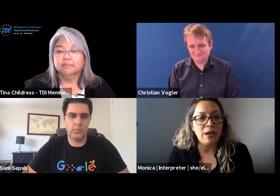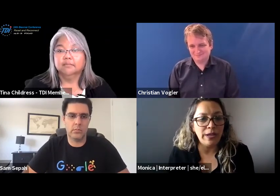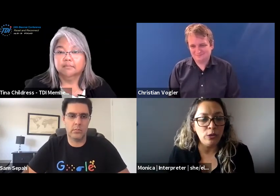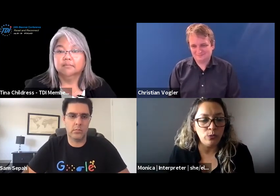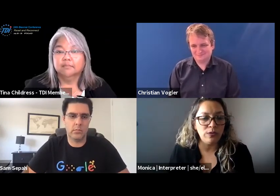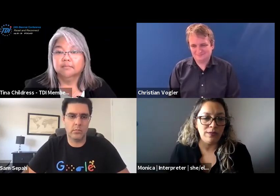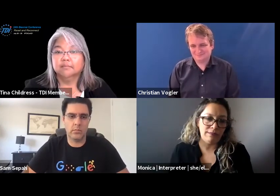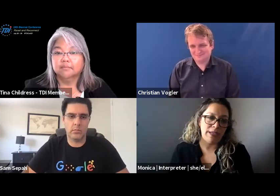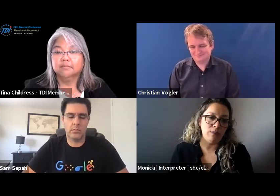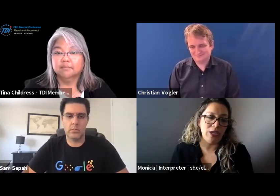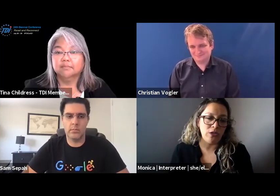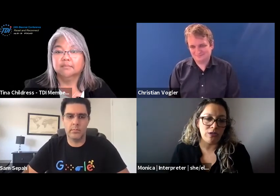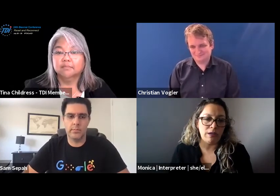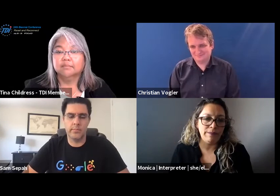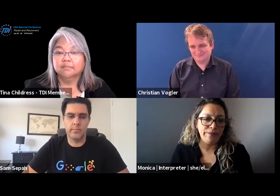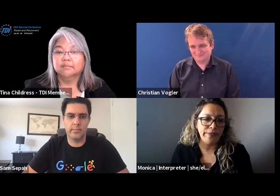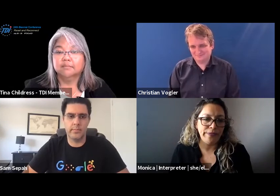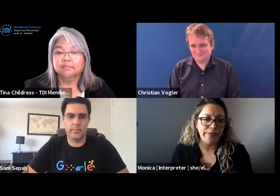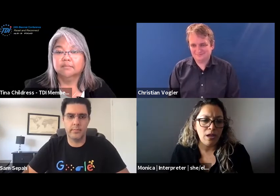changes how I use my communication style.